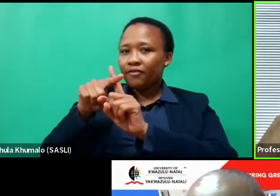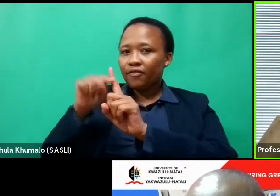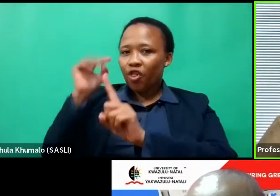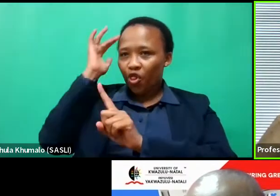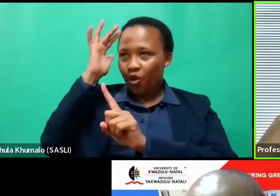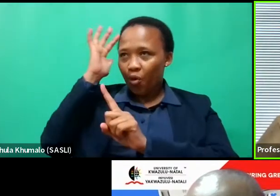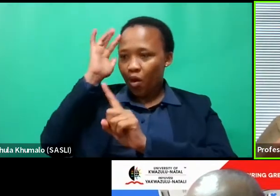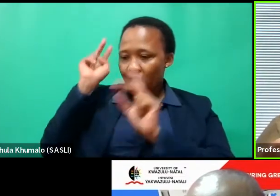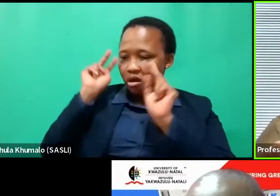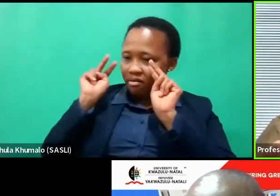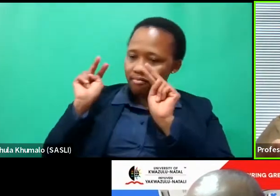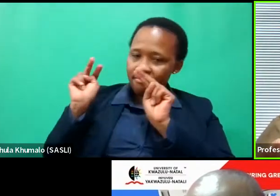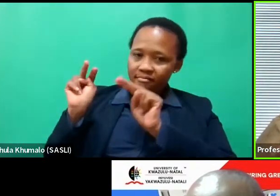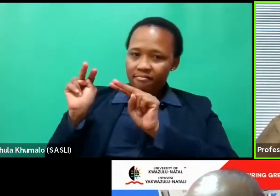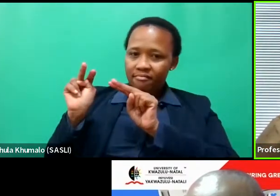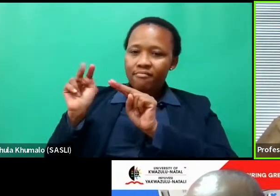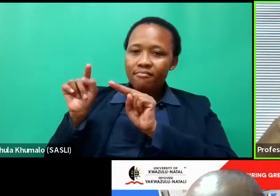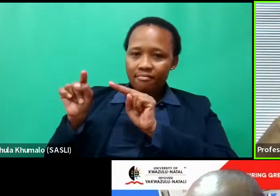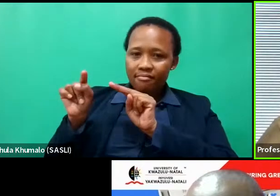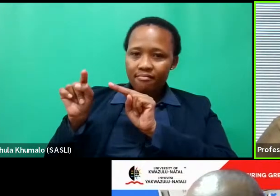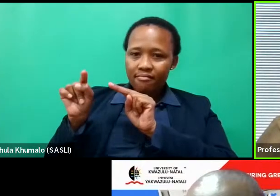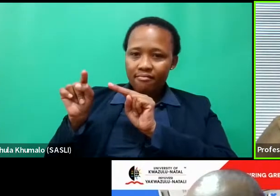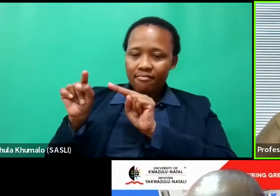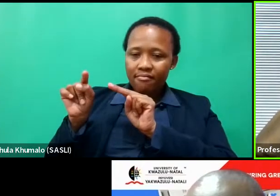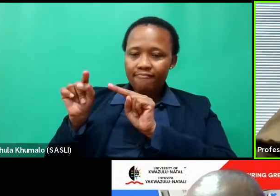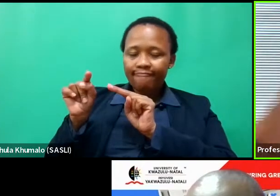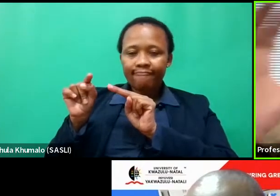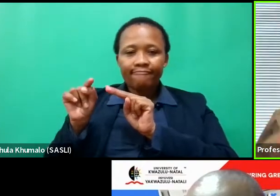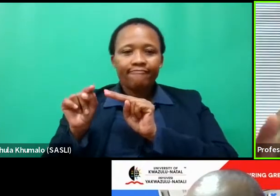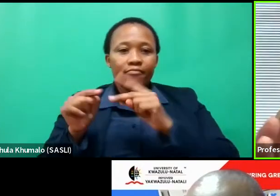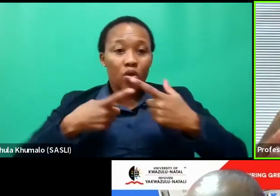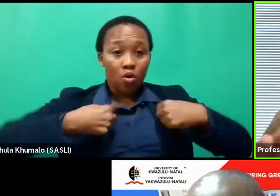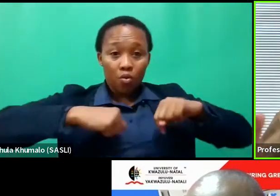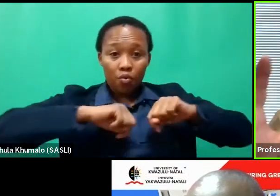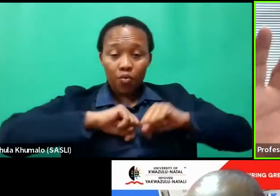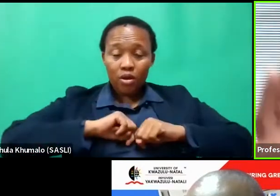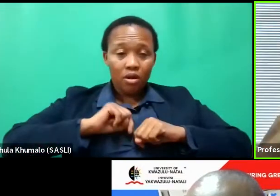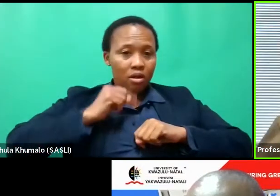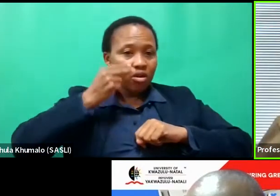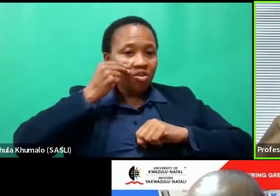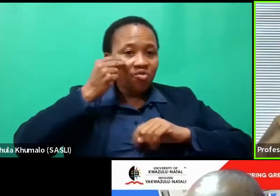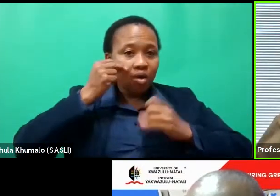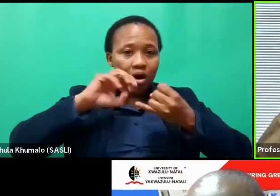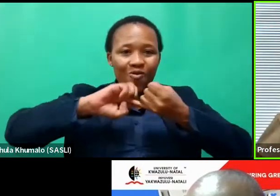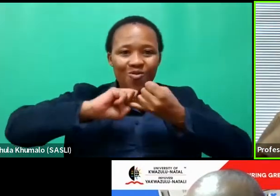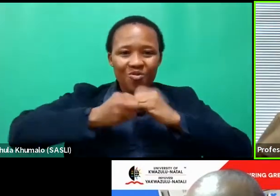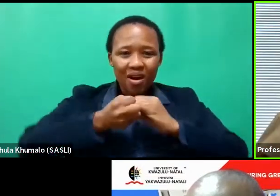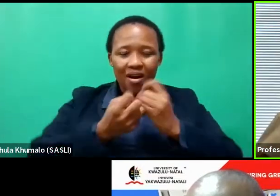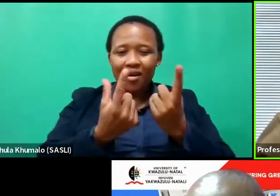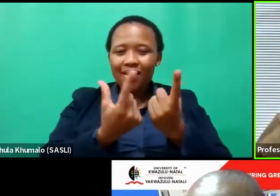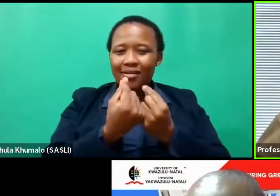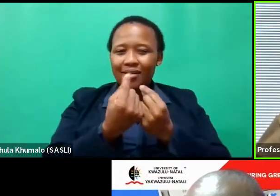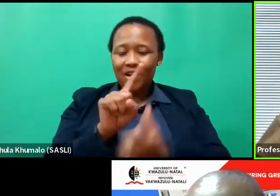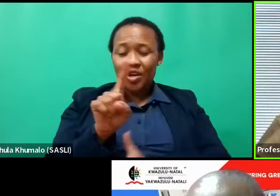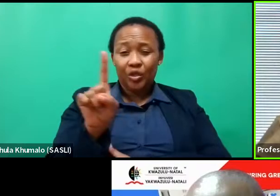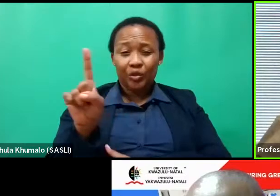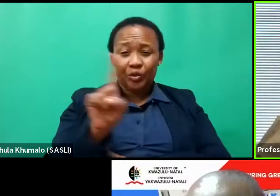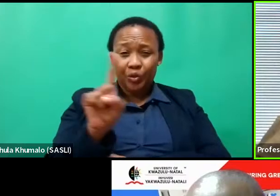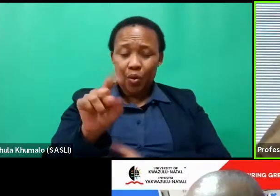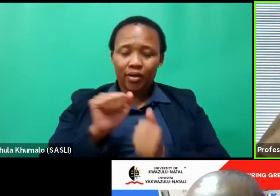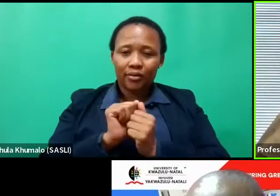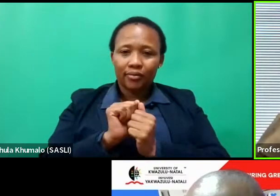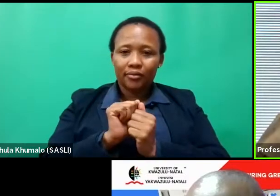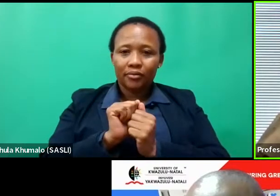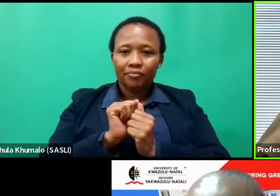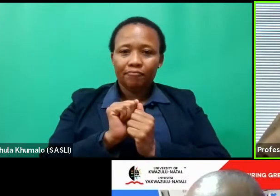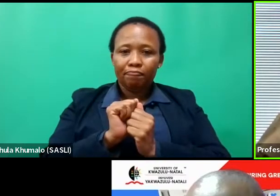And what we tried to do was we tried to, in our entire history, and even up till now, we try to